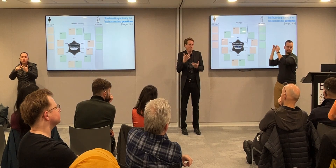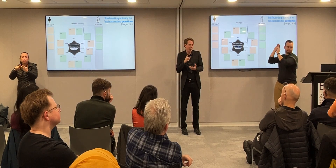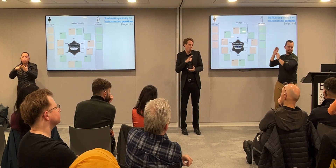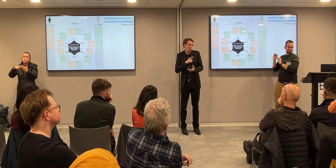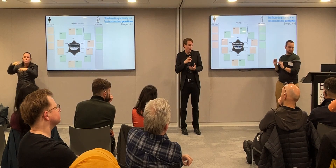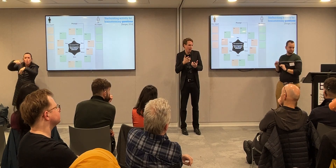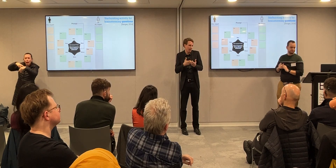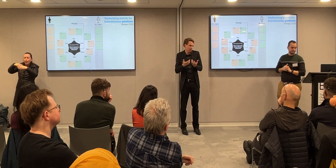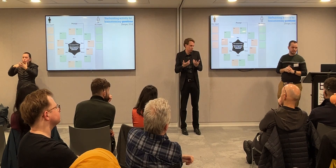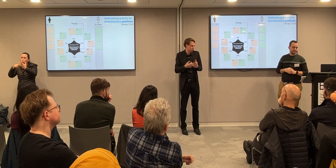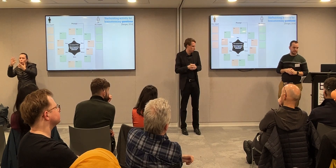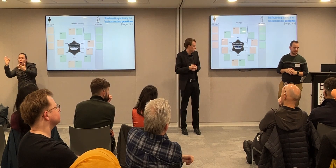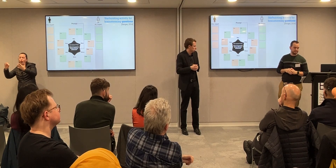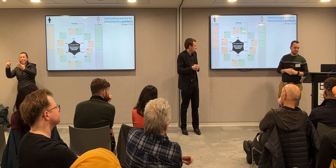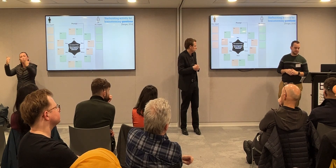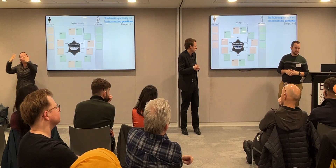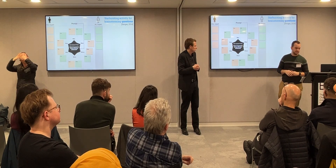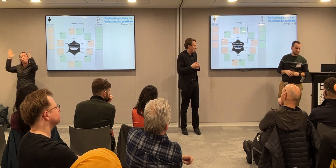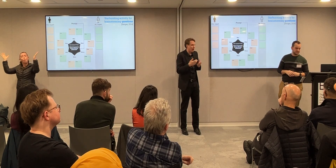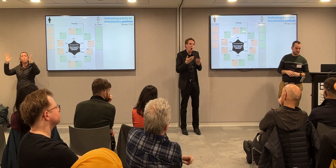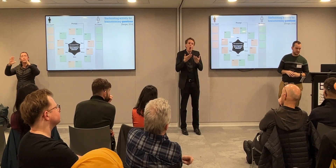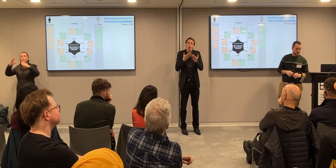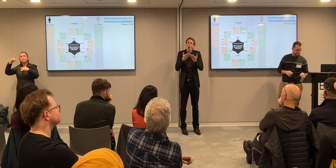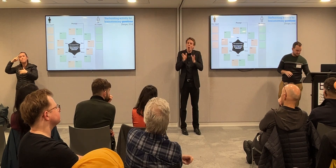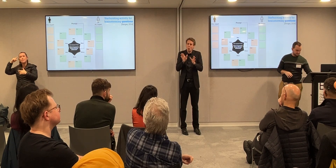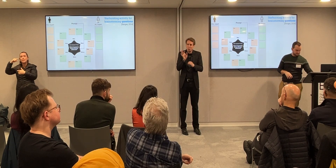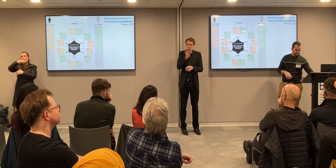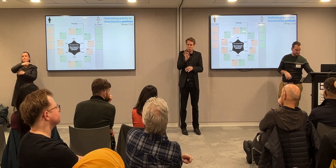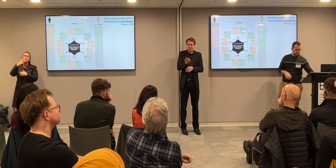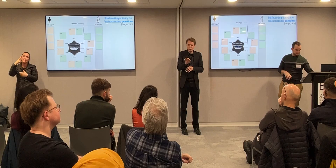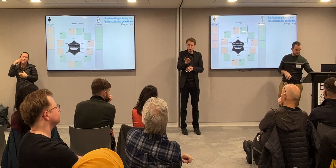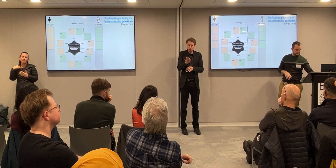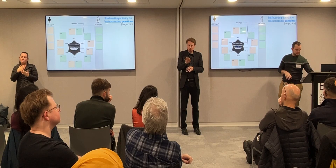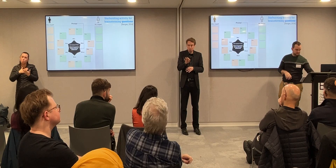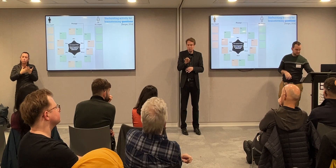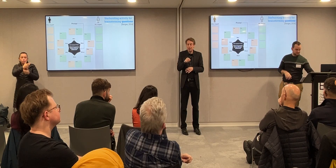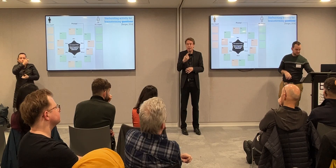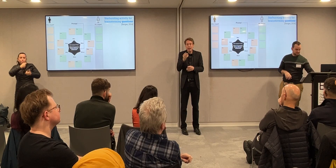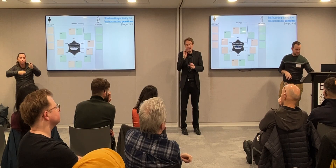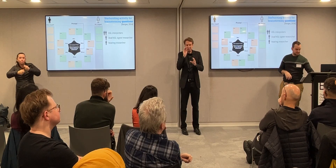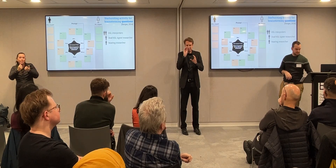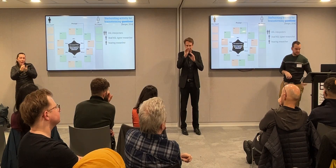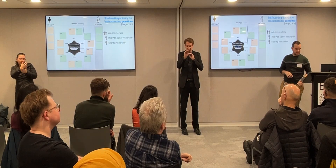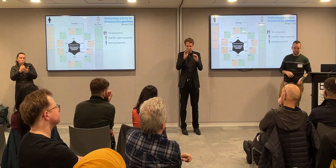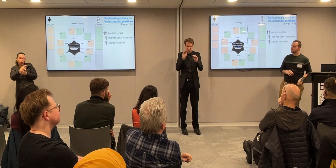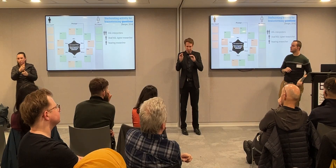They had to come up with more of these open-ended questions and then place them on the starburst.